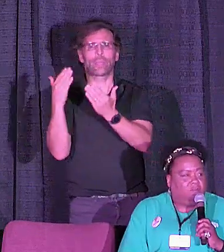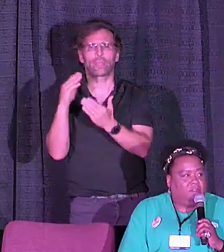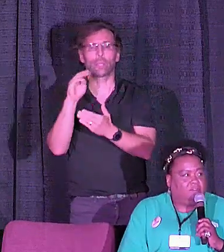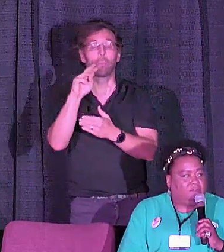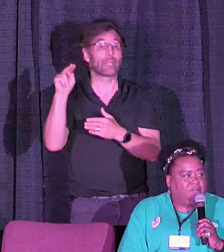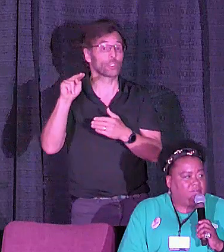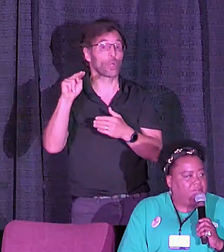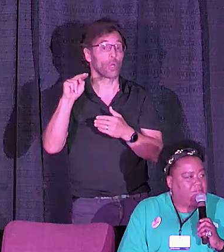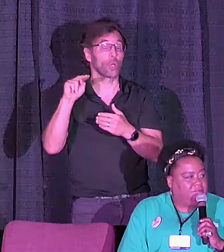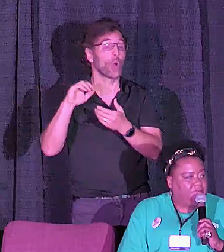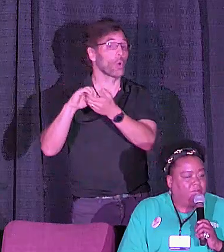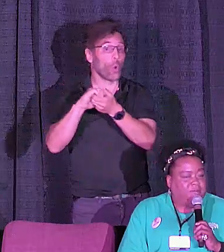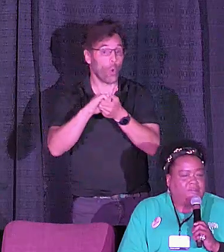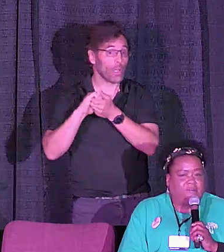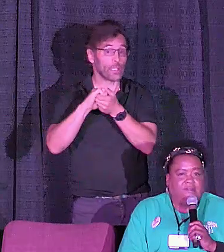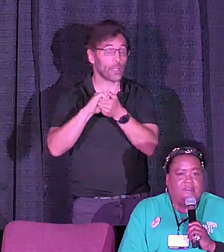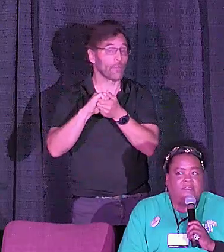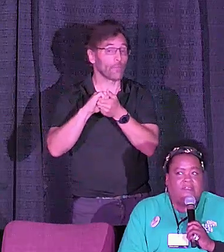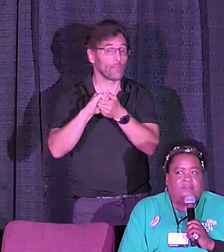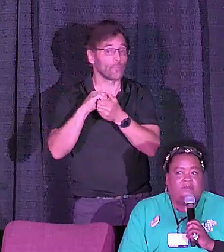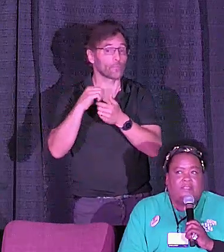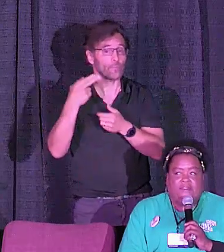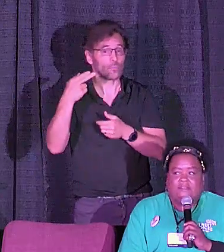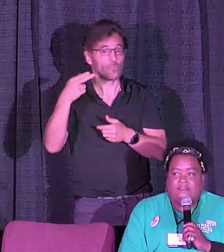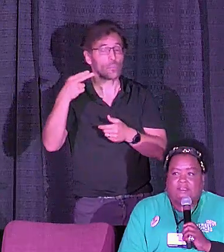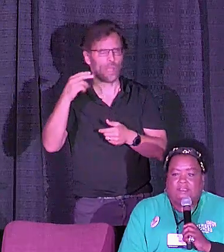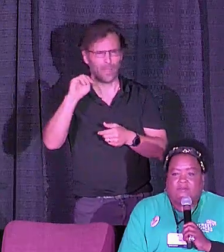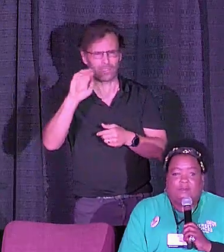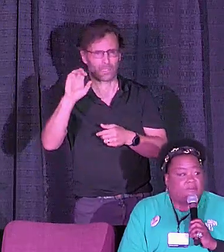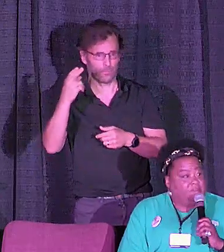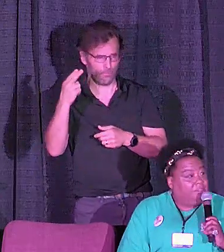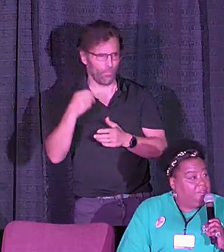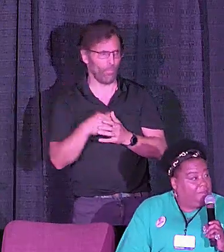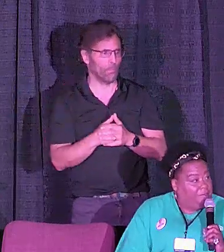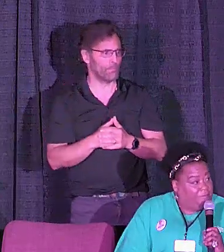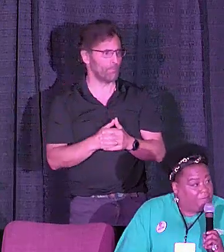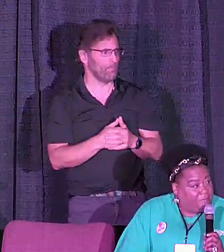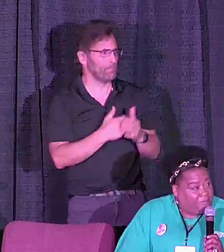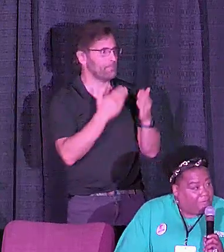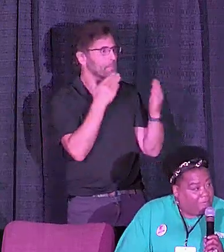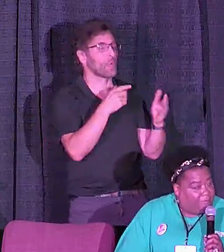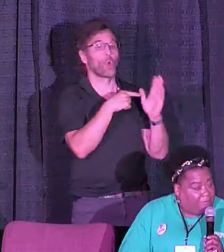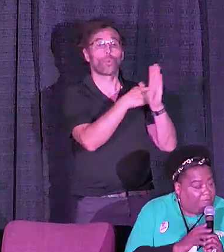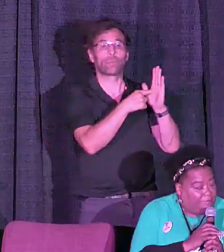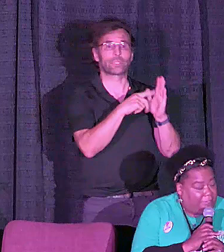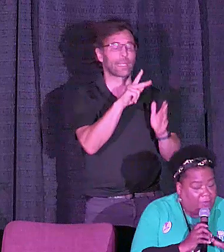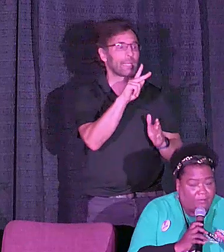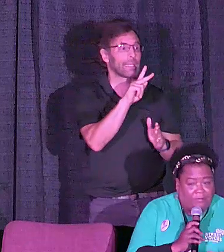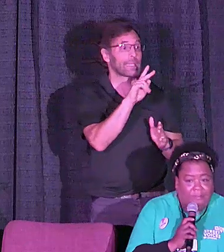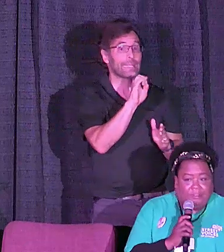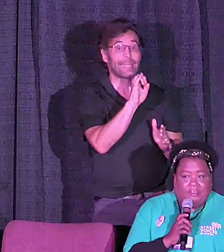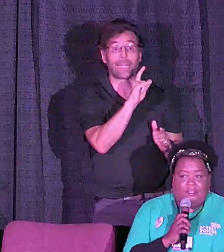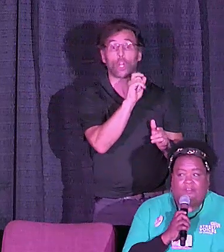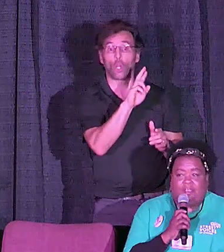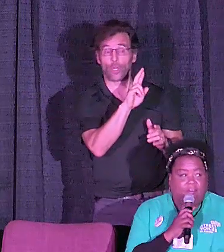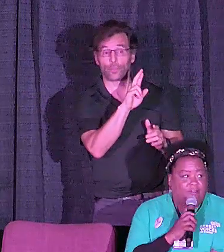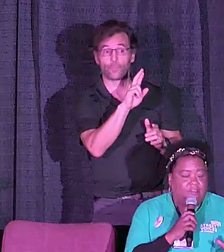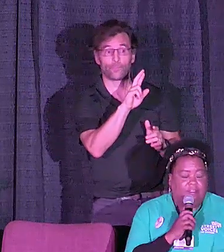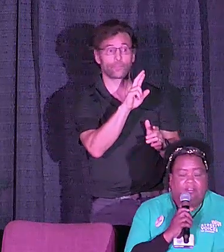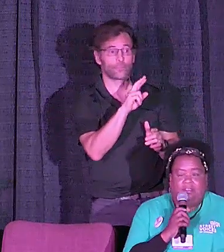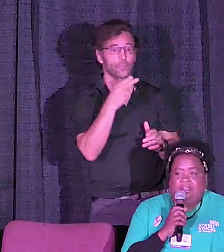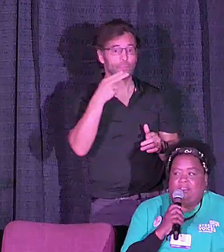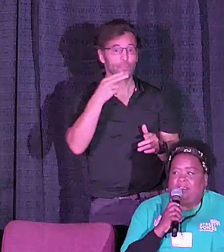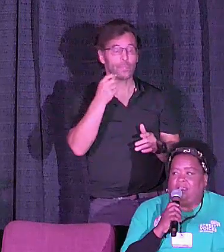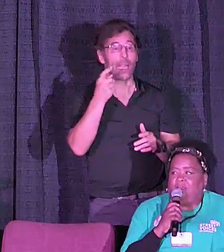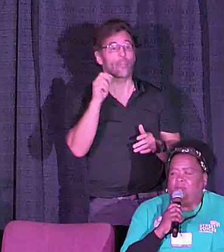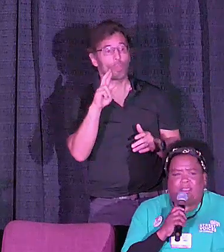Minnesota Coalitions for Homeless. Would like to thank Representative Keeler, who's here,